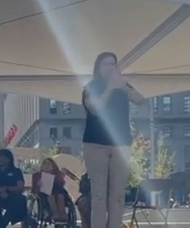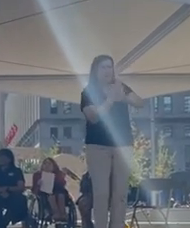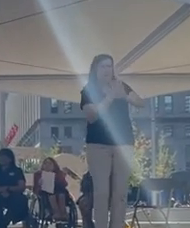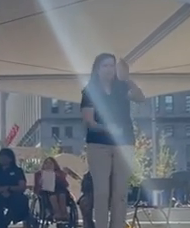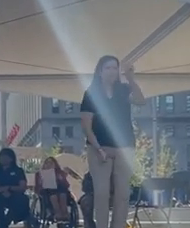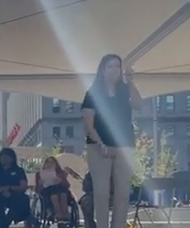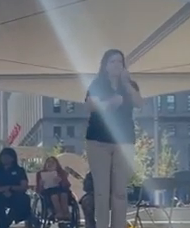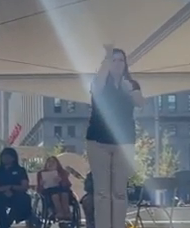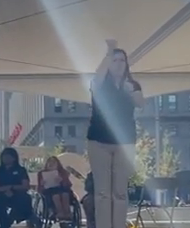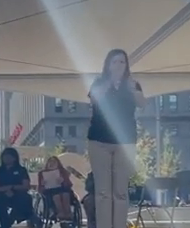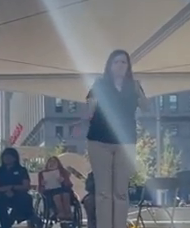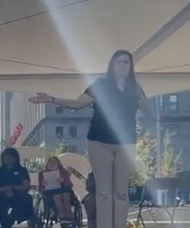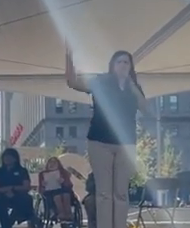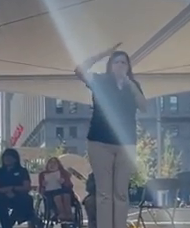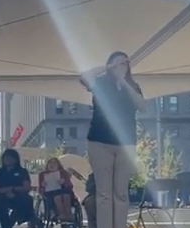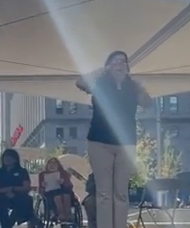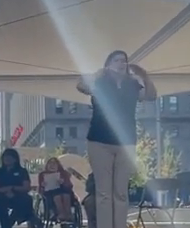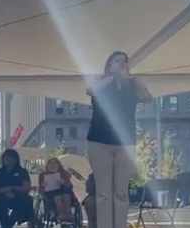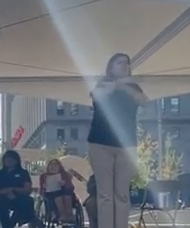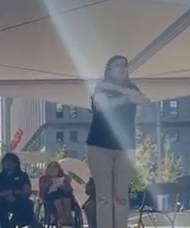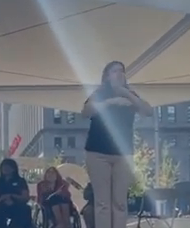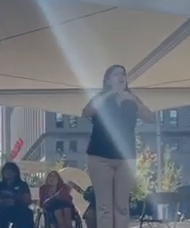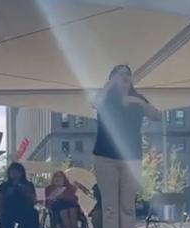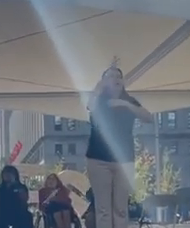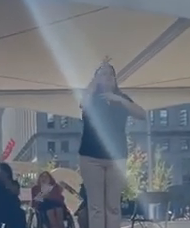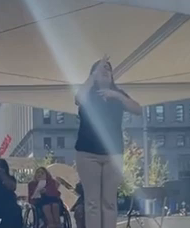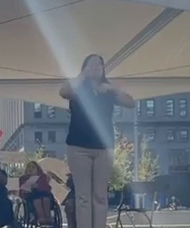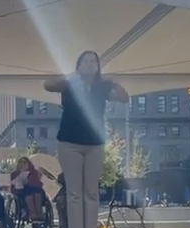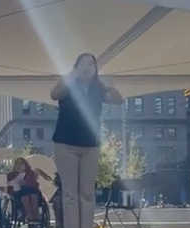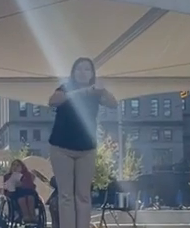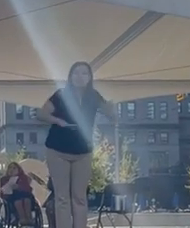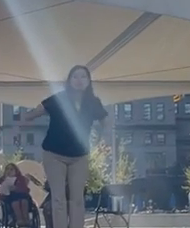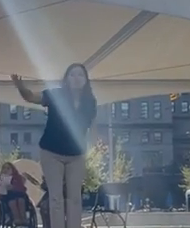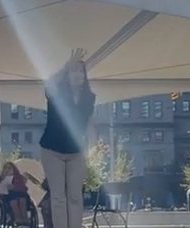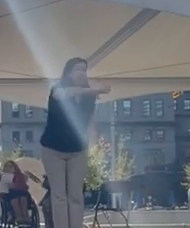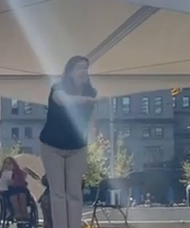most accessible county in the nation.